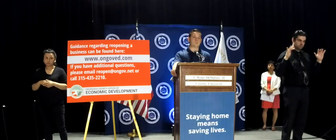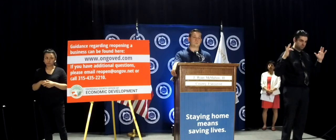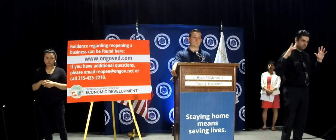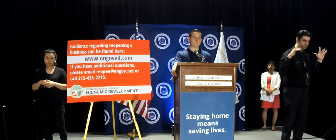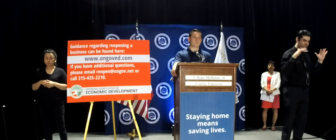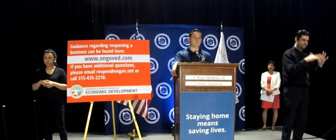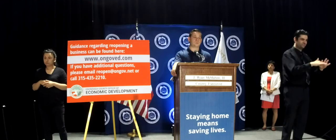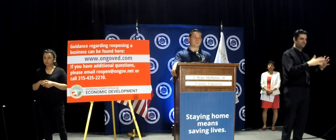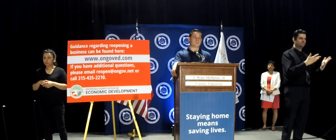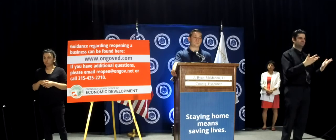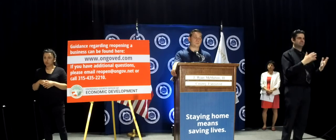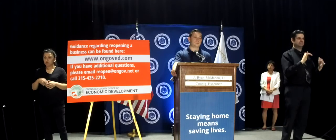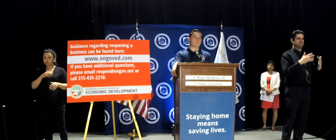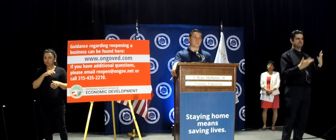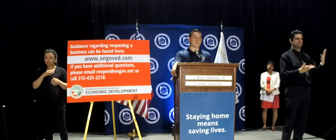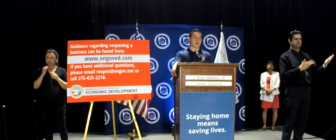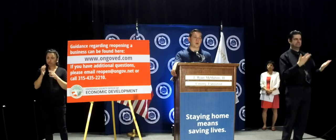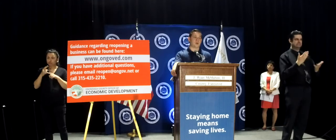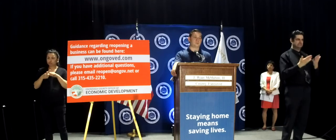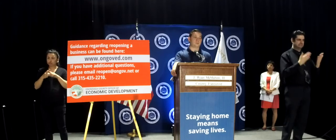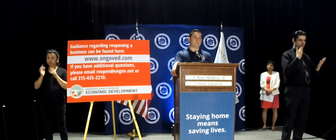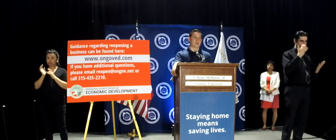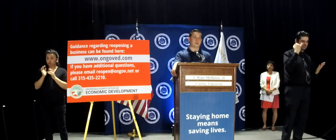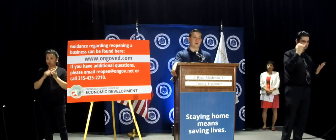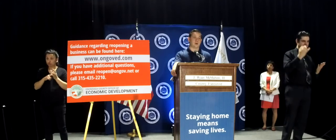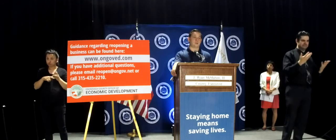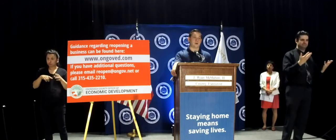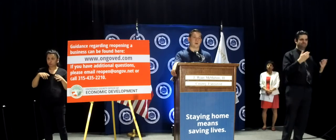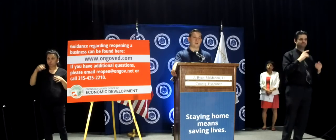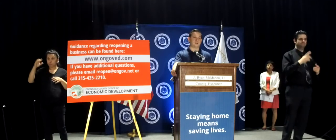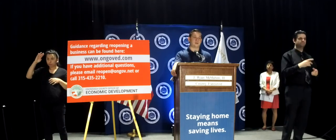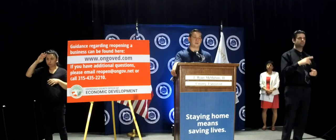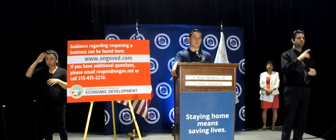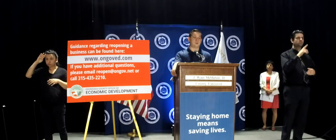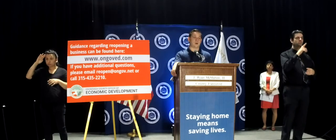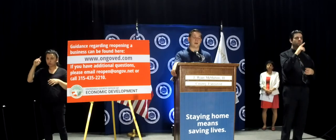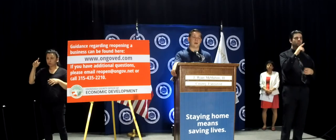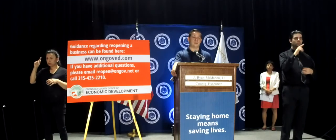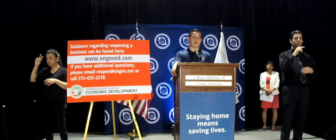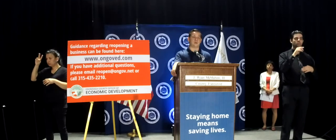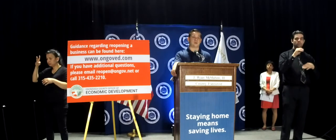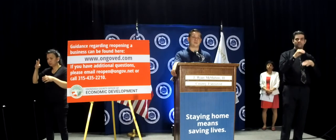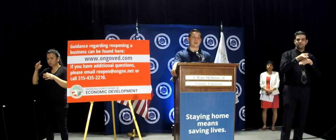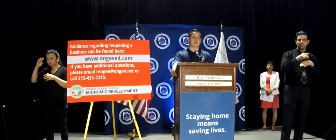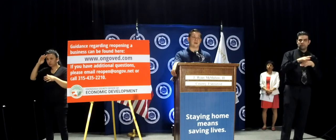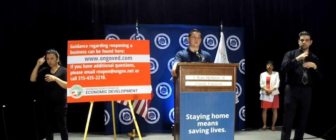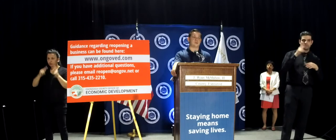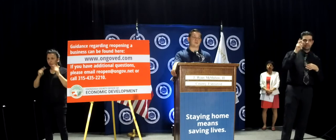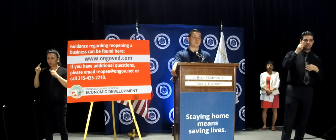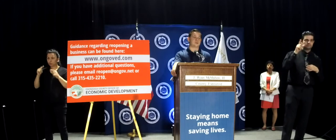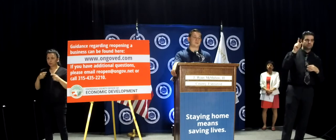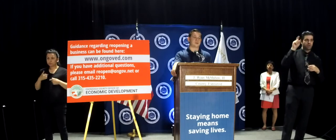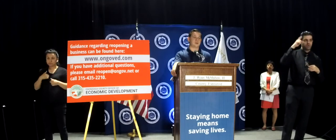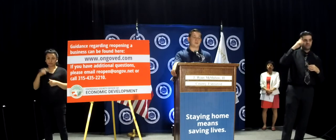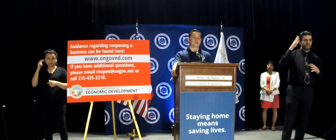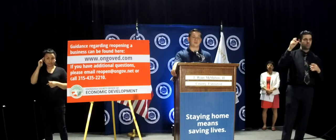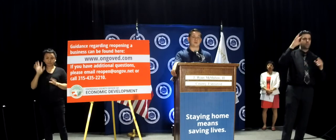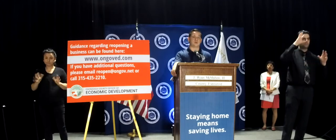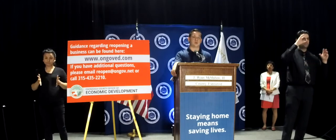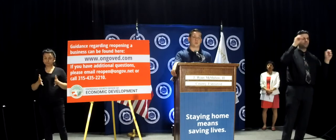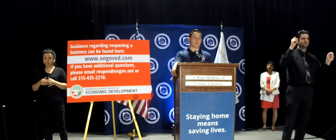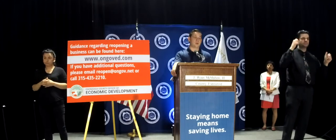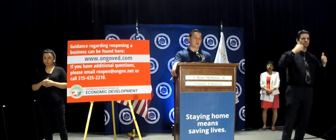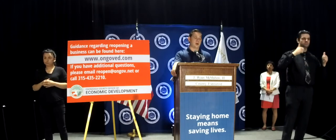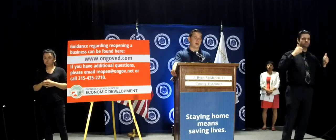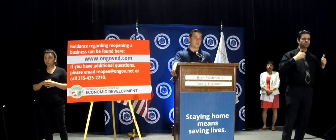the governor on churches? I don't know right now how to address that conversation because it's all